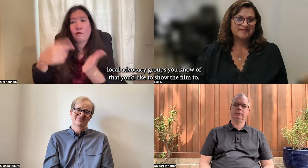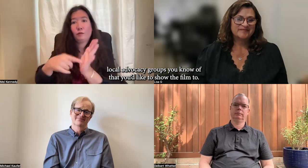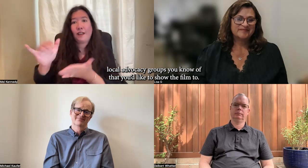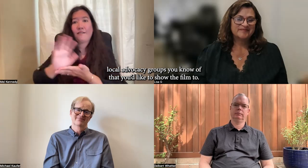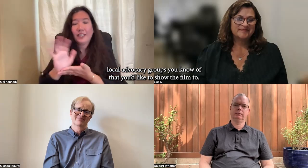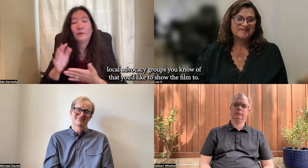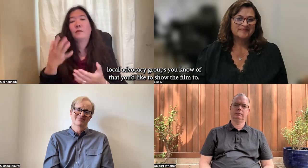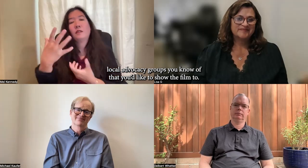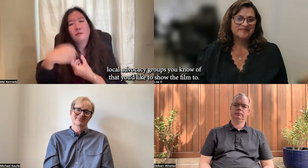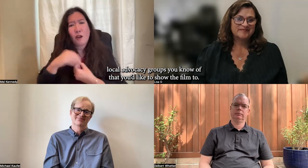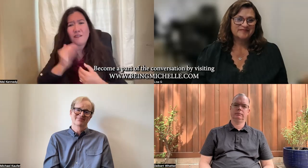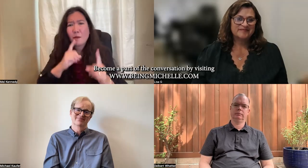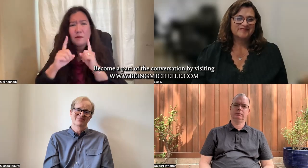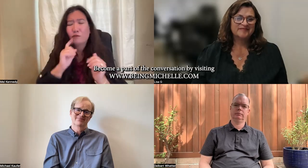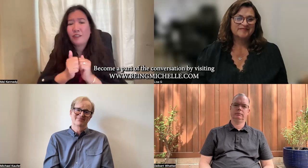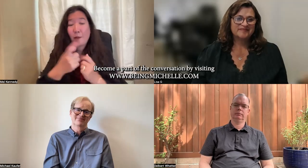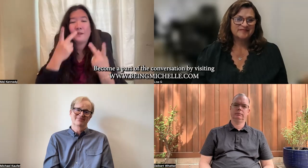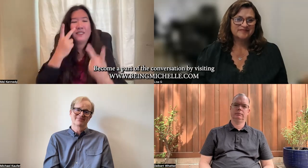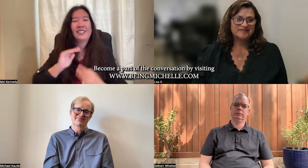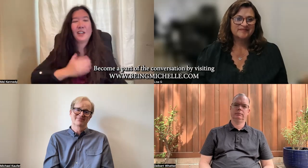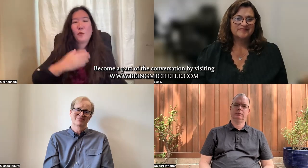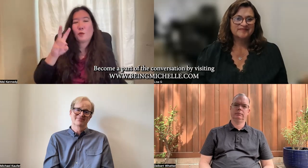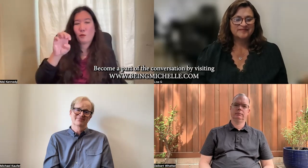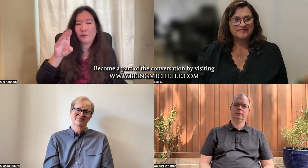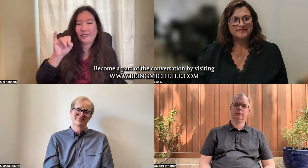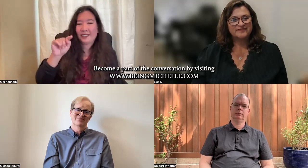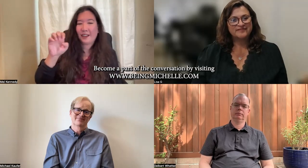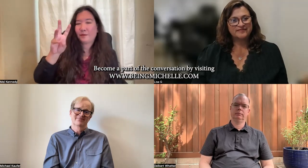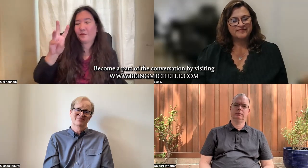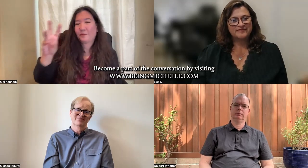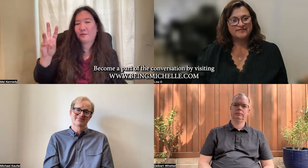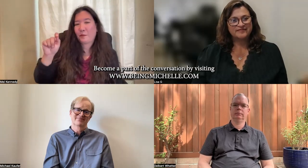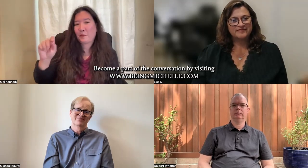to. Become a part of the conversation by visiting